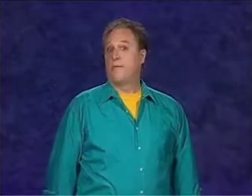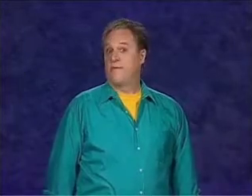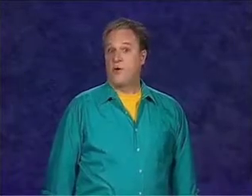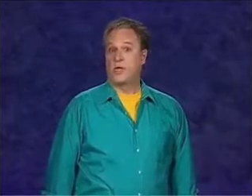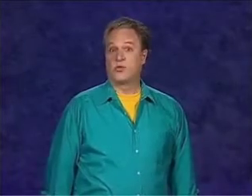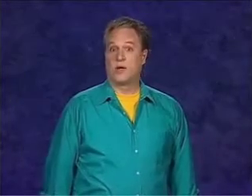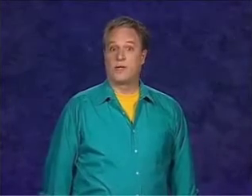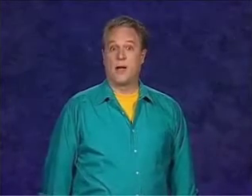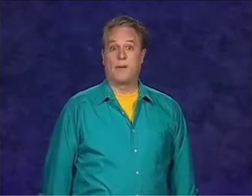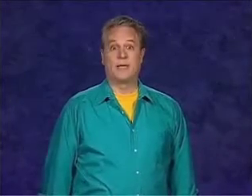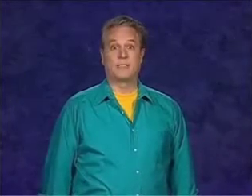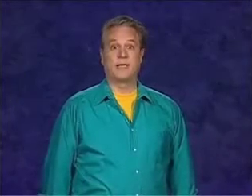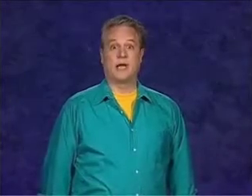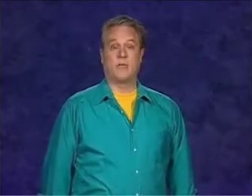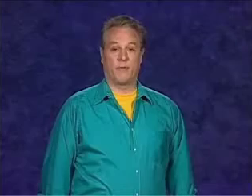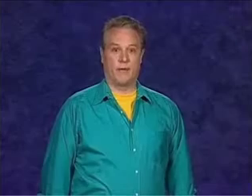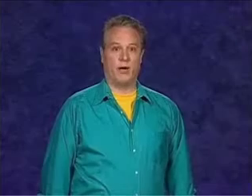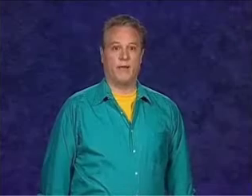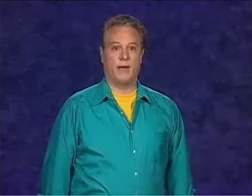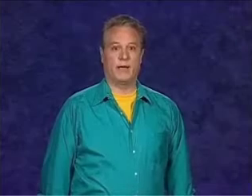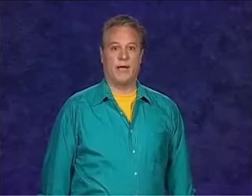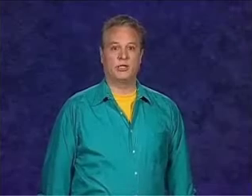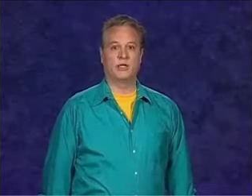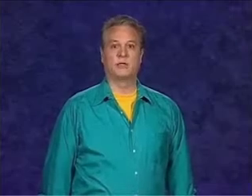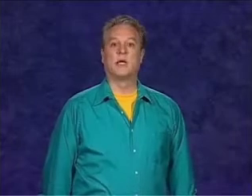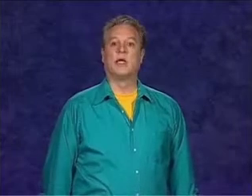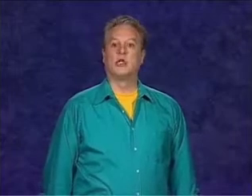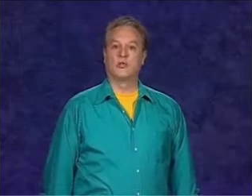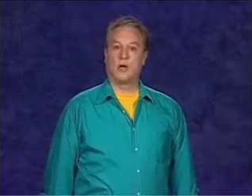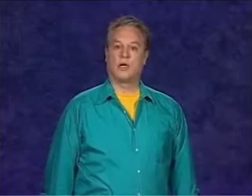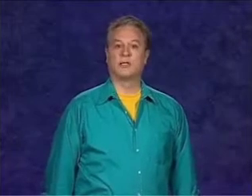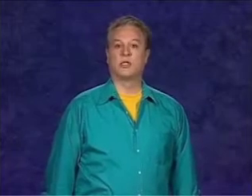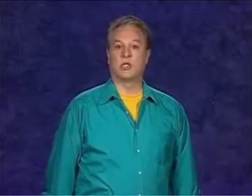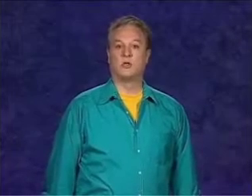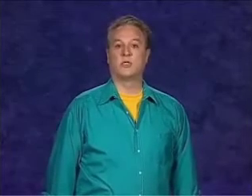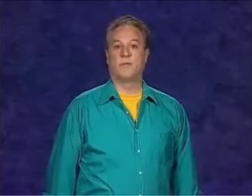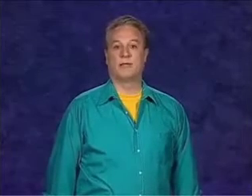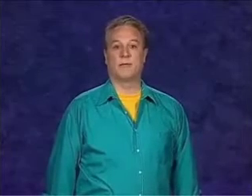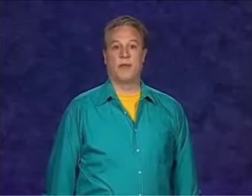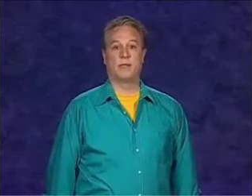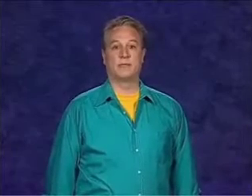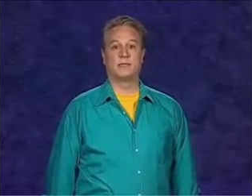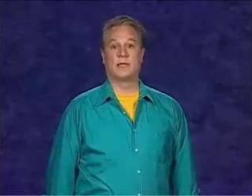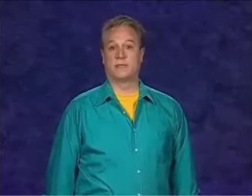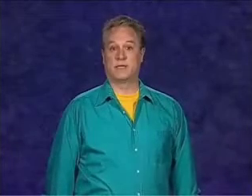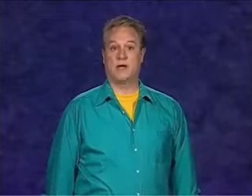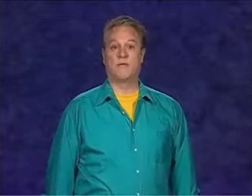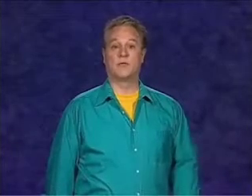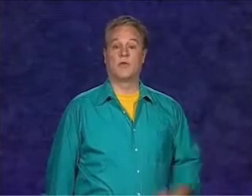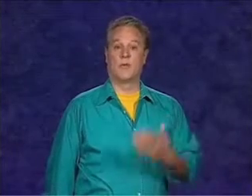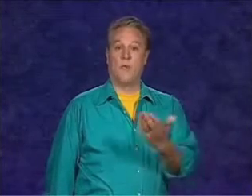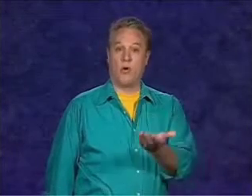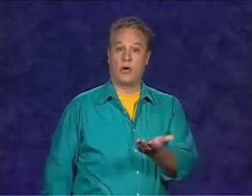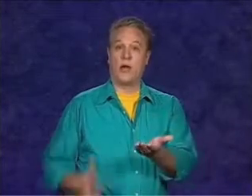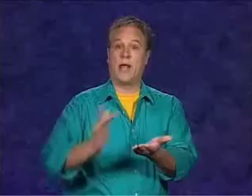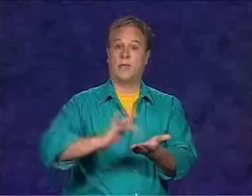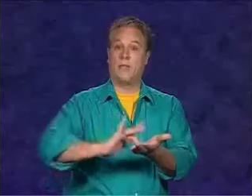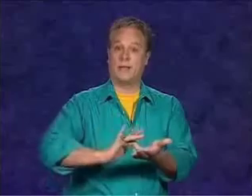Before the drug companies sent out prepared medications, druggists used to mix the medicines themselves with a mortar and